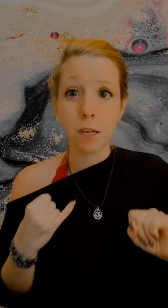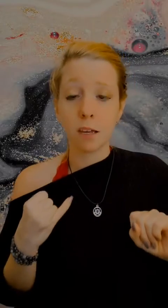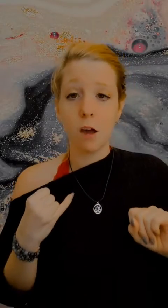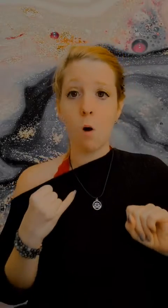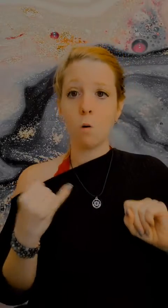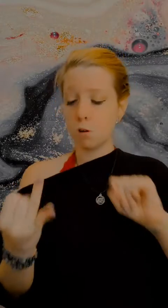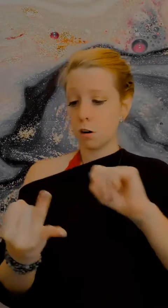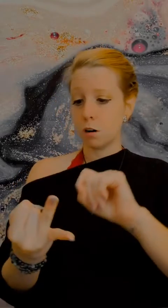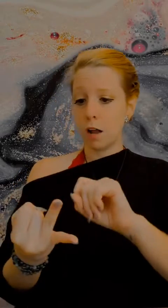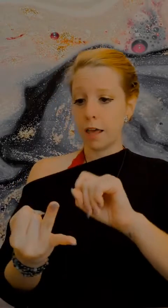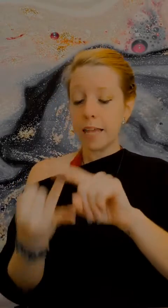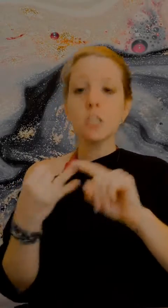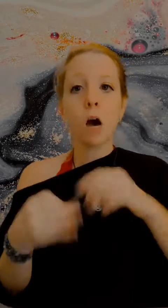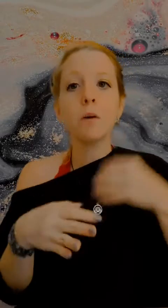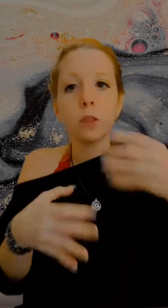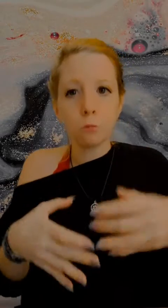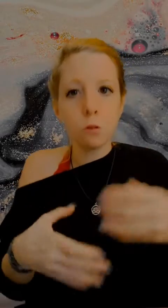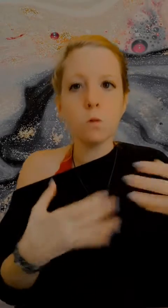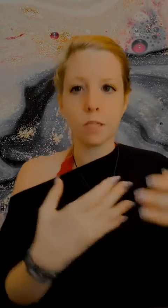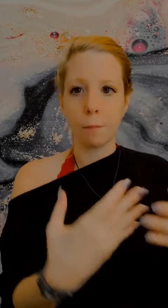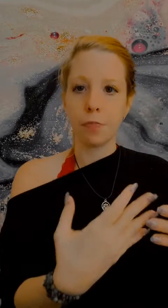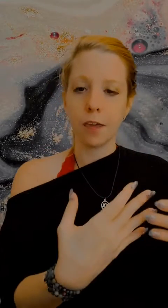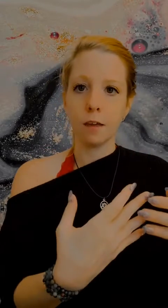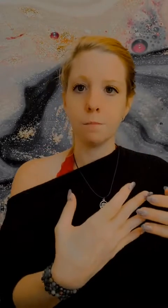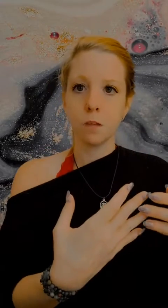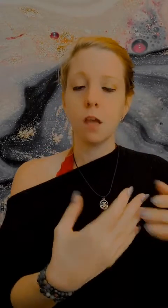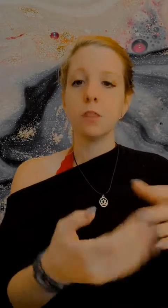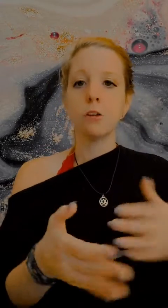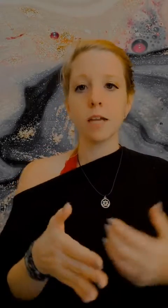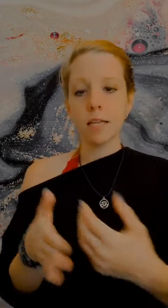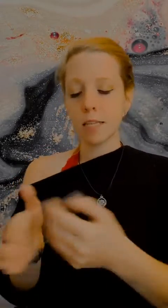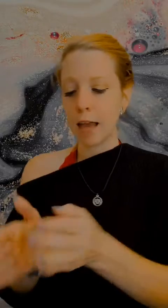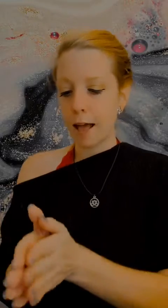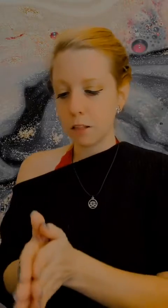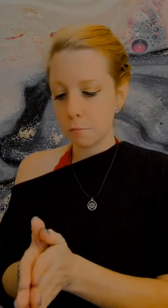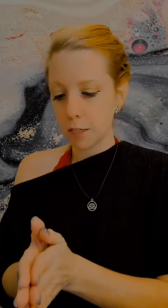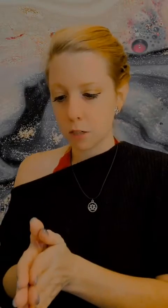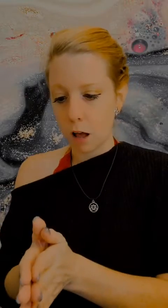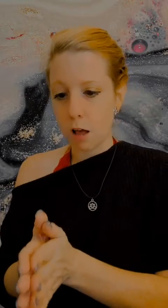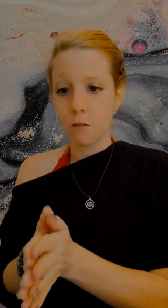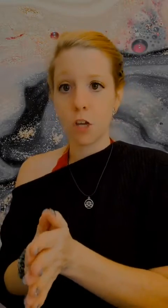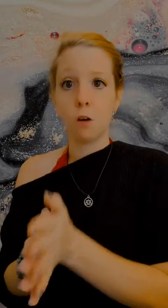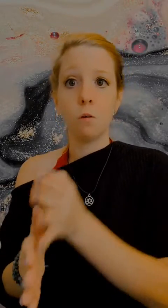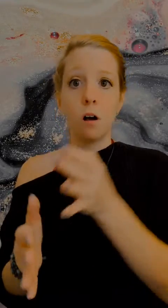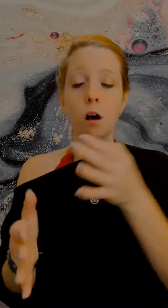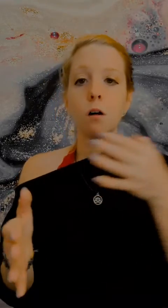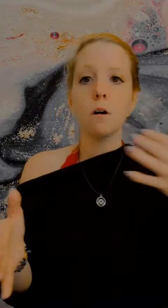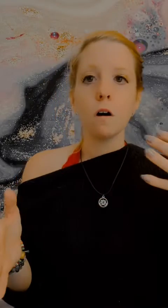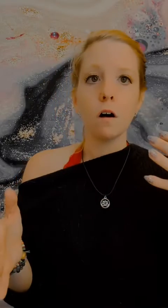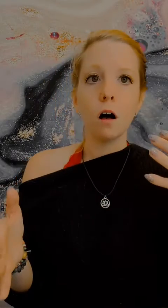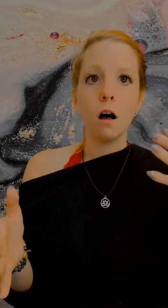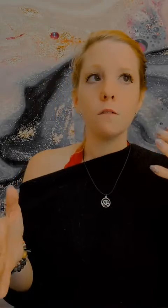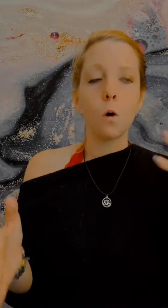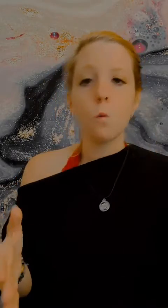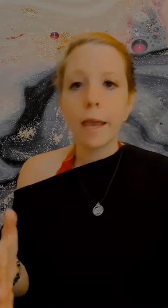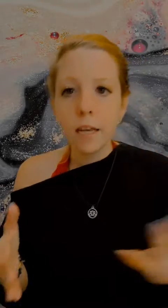baby or is going through something, there is an element of, of